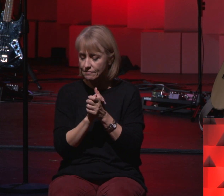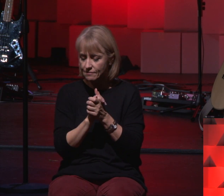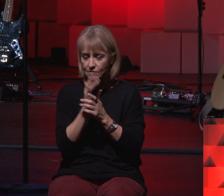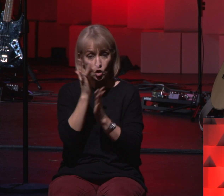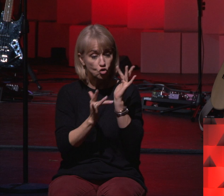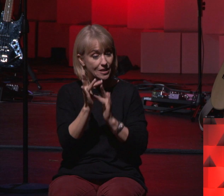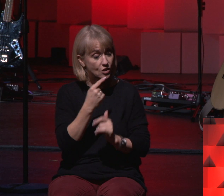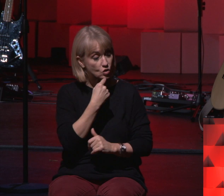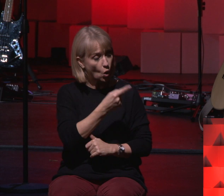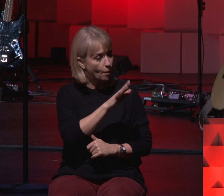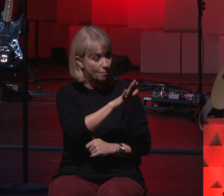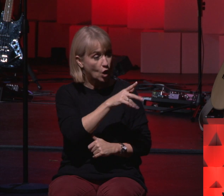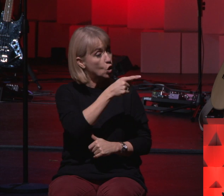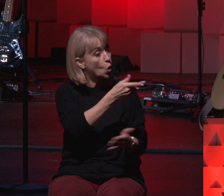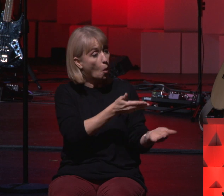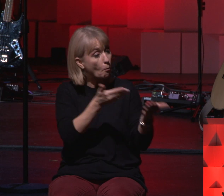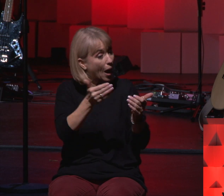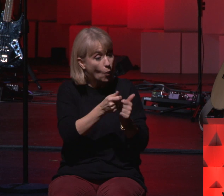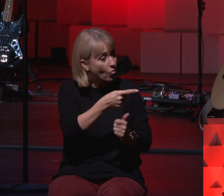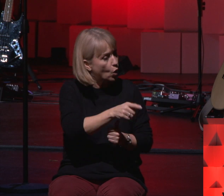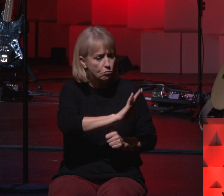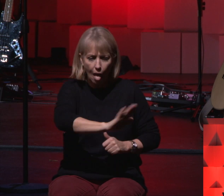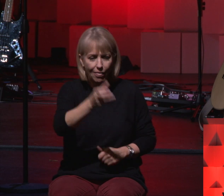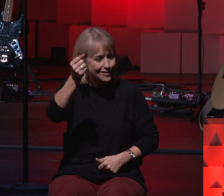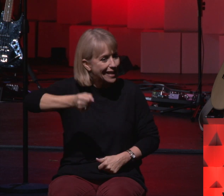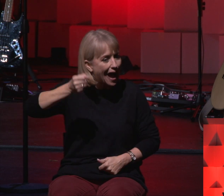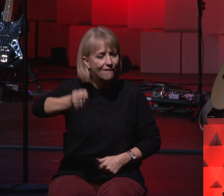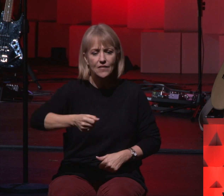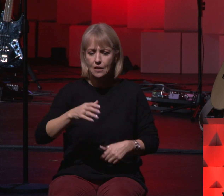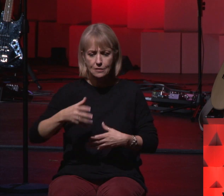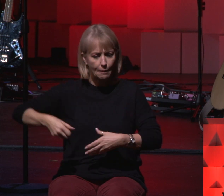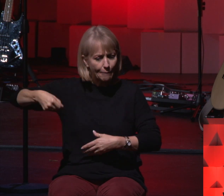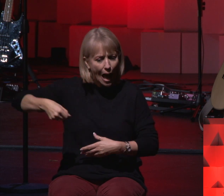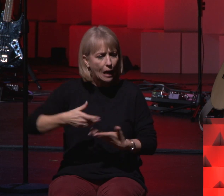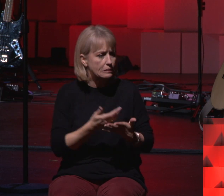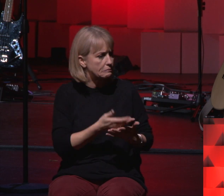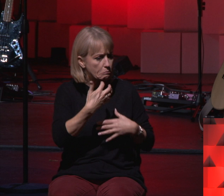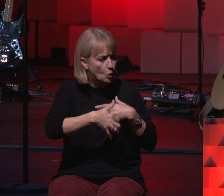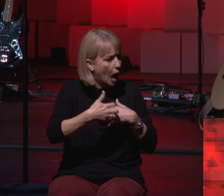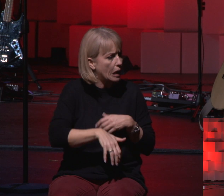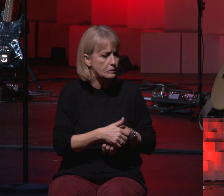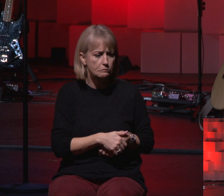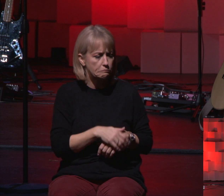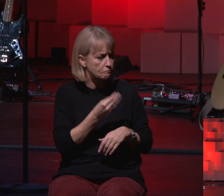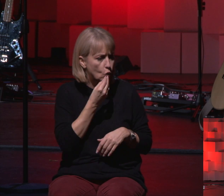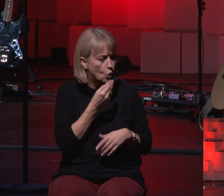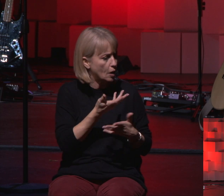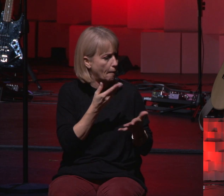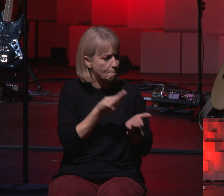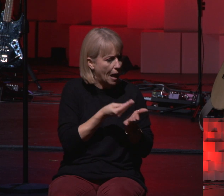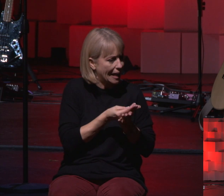told them, take nothing for the journey. No staff, no bag, no bread, no money, no extra